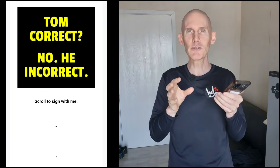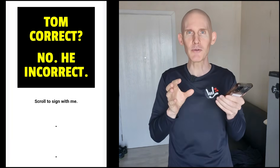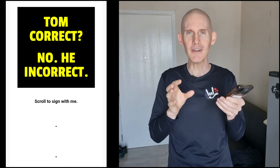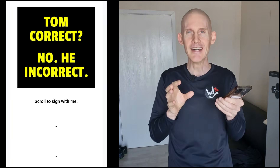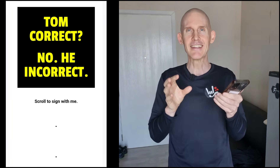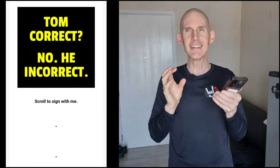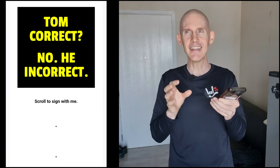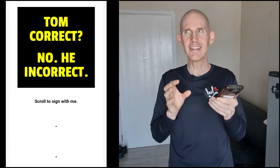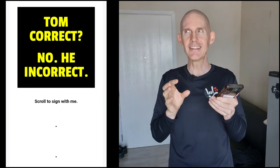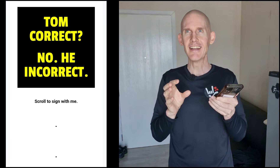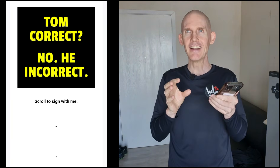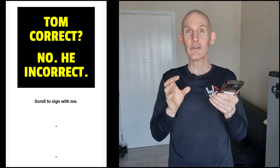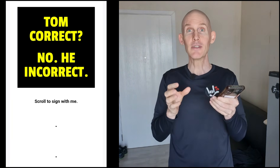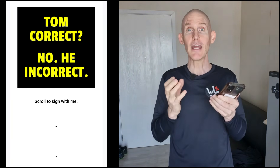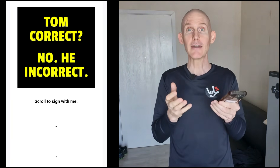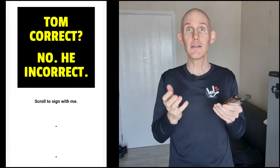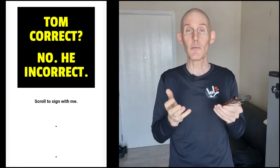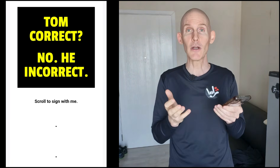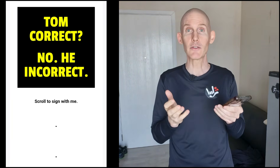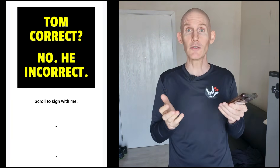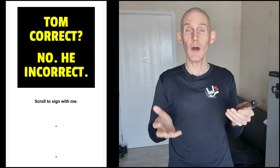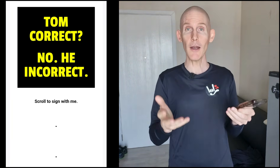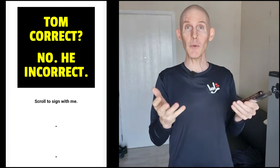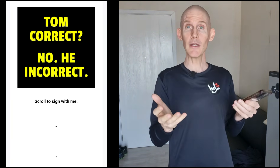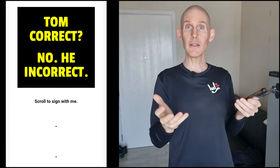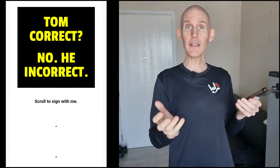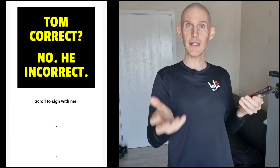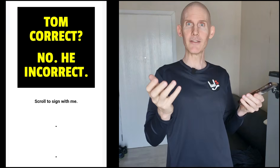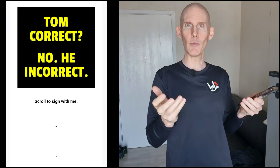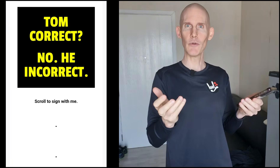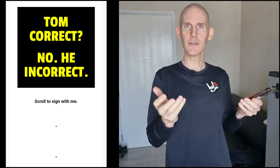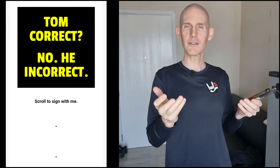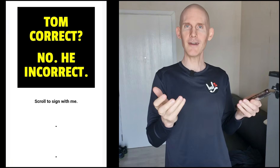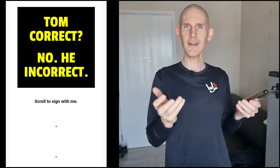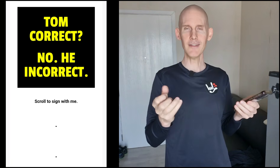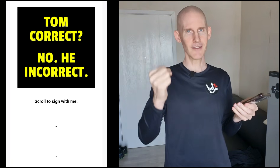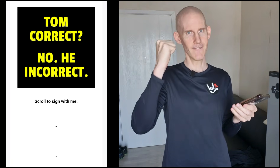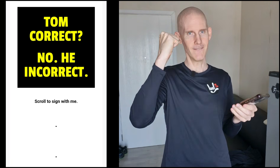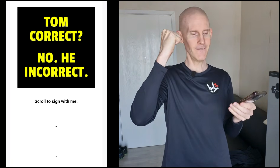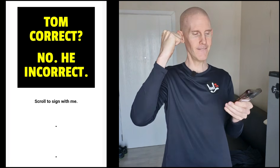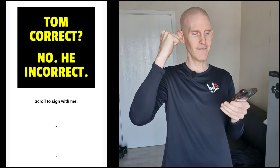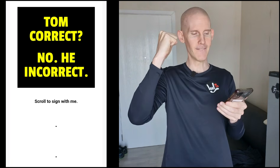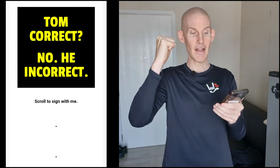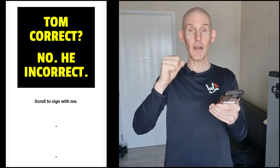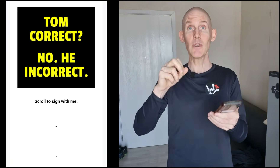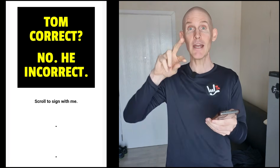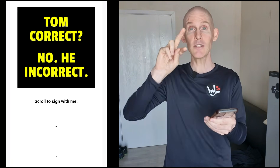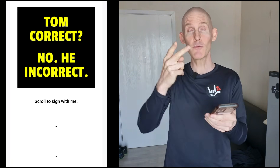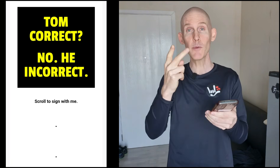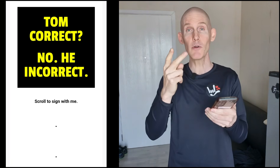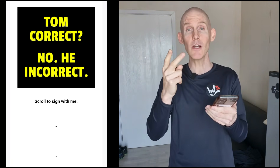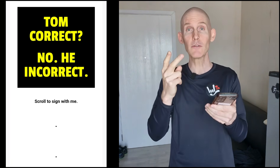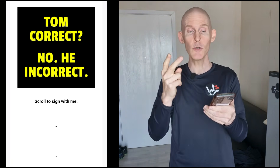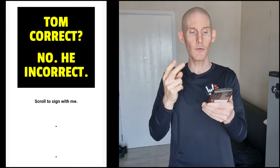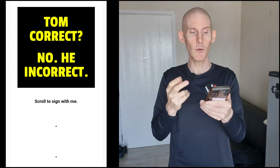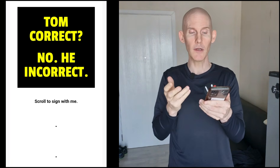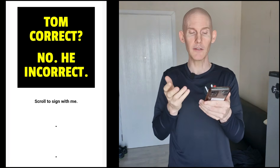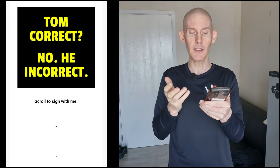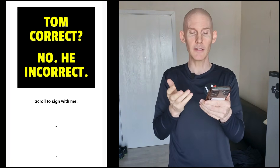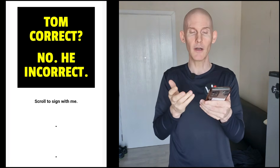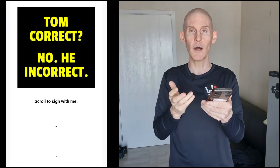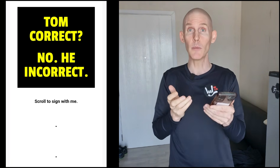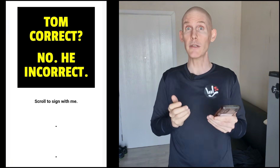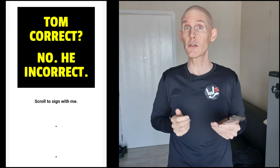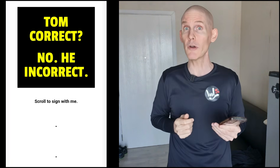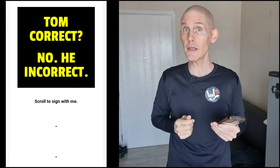it useful to teach using antonym pairs because you automatically get double the signs. And we can actually flip it around too. If we wanted